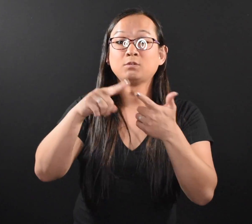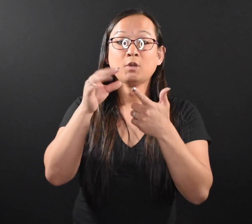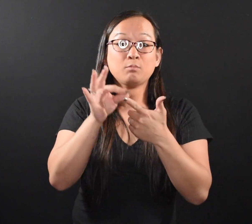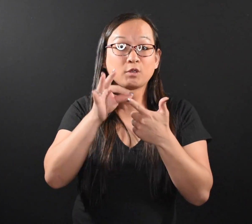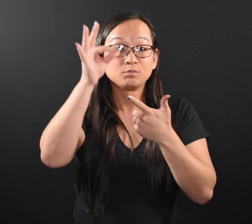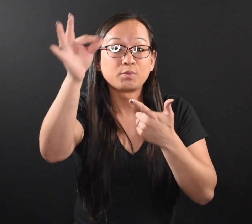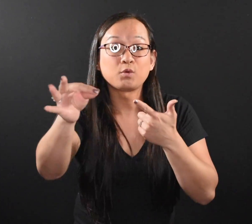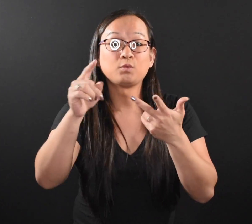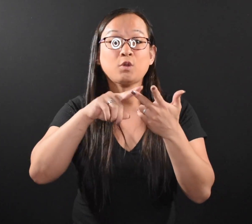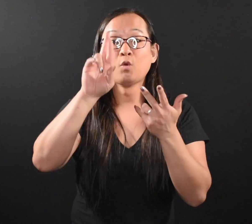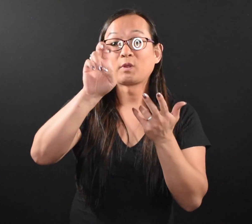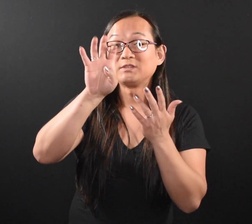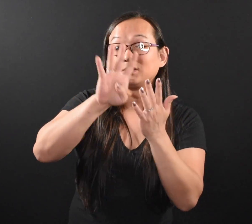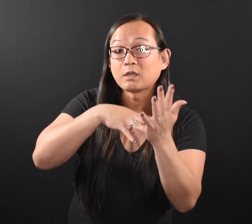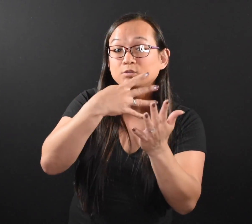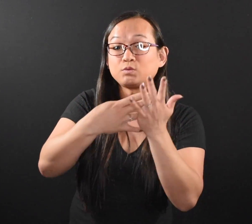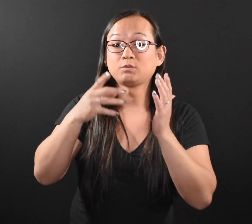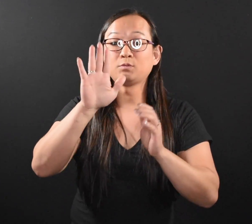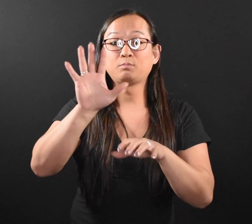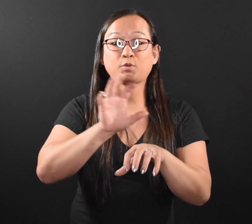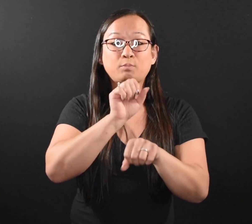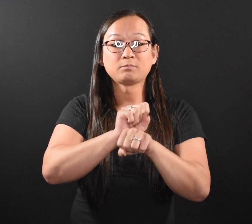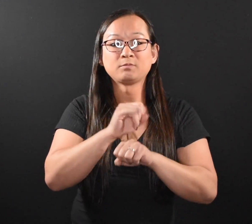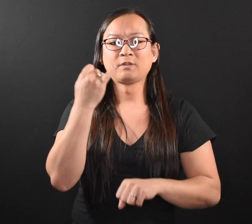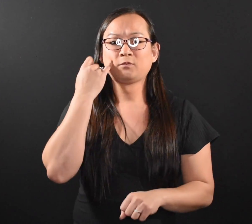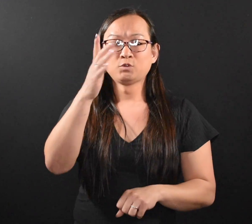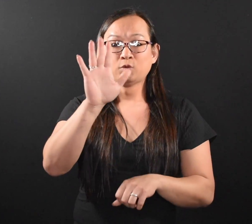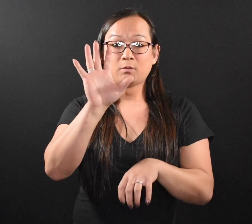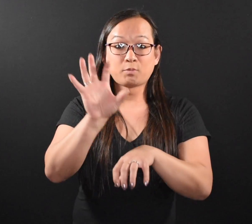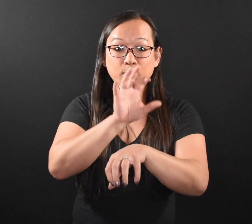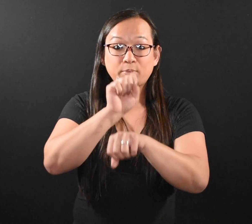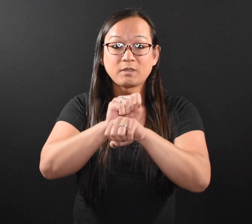that appointment. If your appointment is canceled, you can look for other